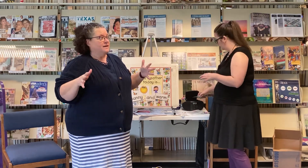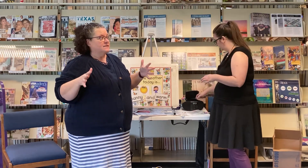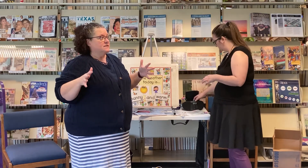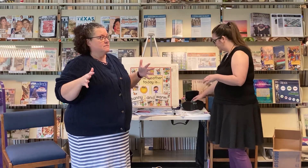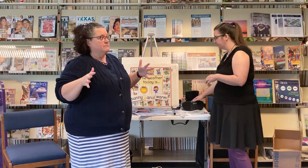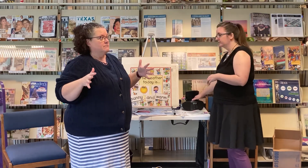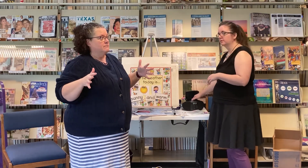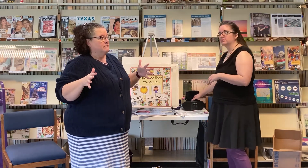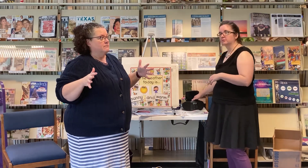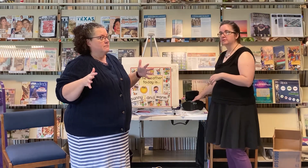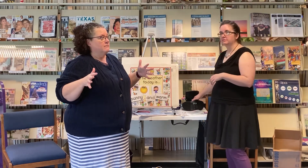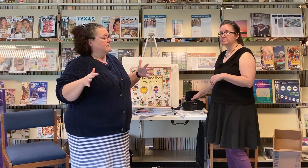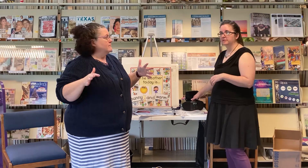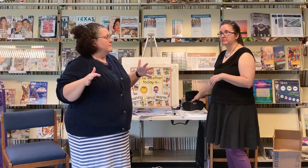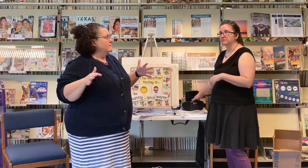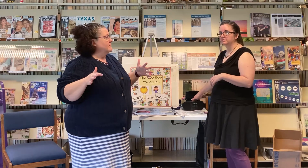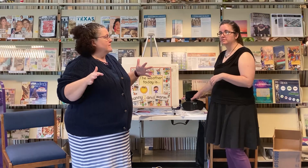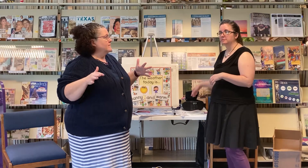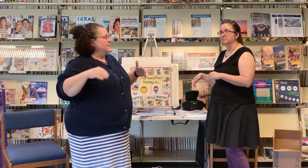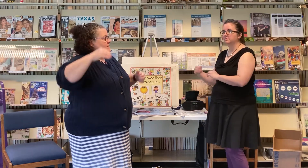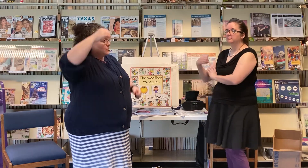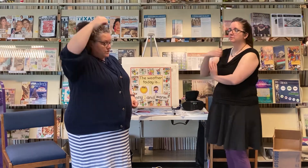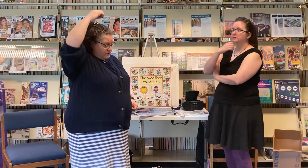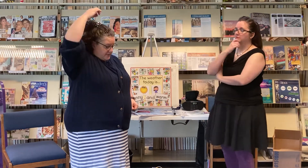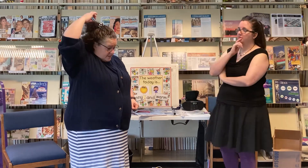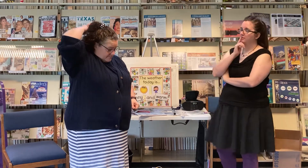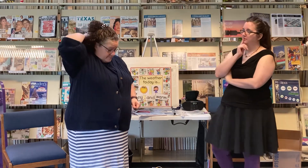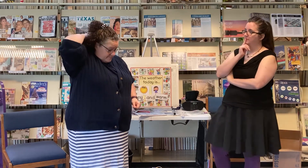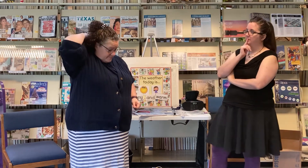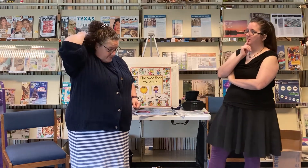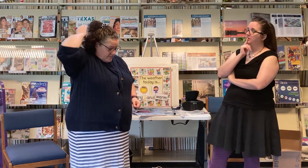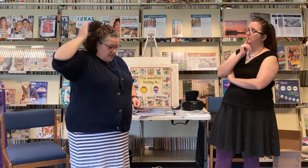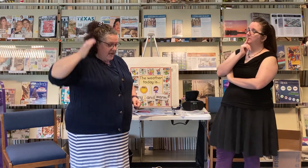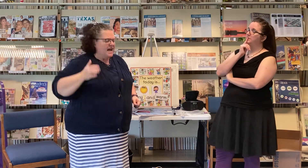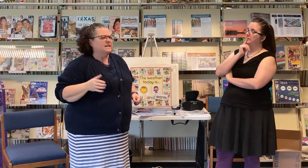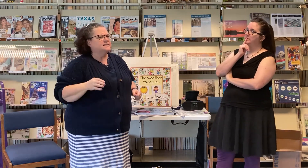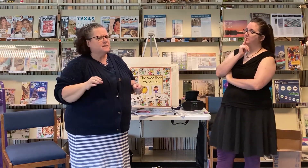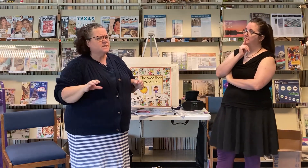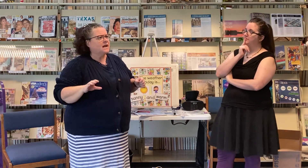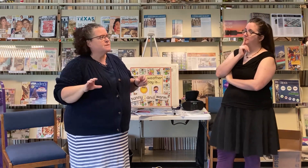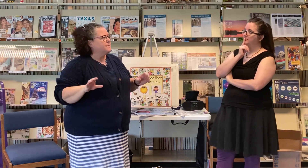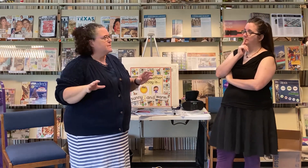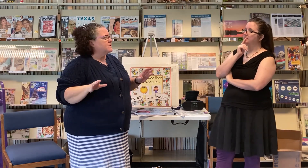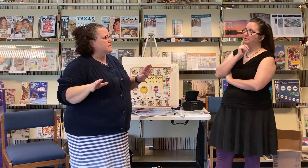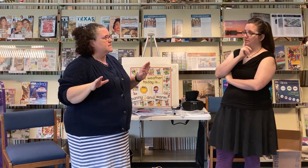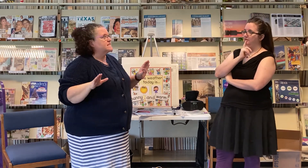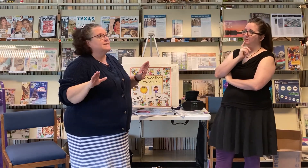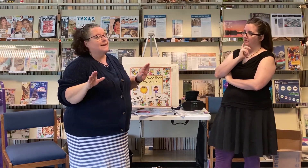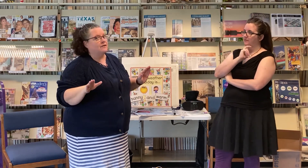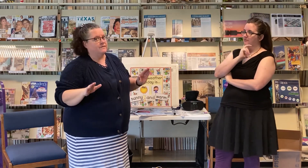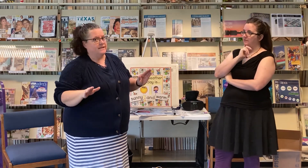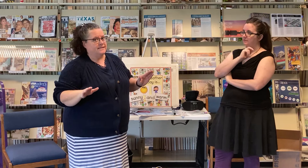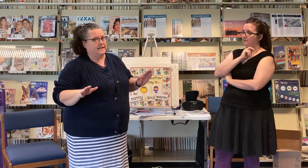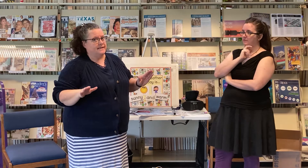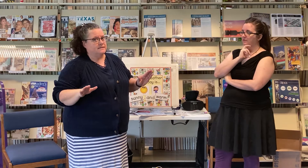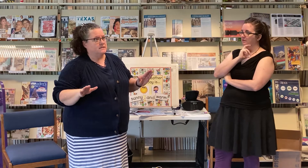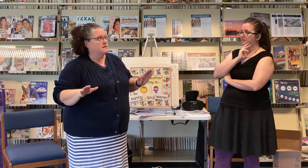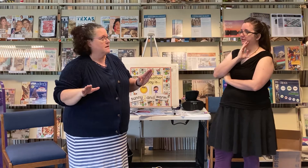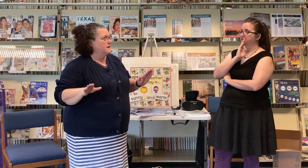fins. Three fins. They have a dorsal fin. Oh. Okay. And sometimes people are scared of these things. Are they